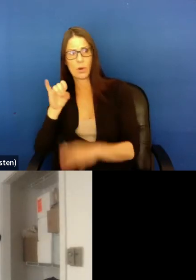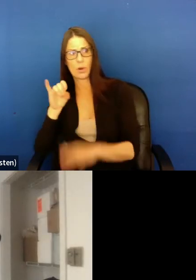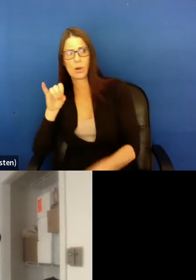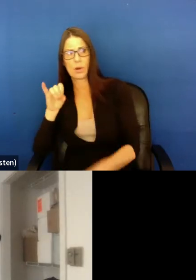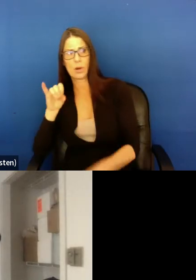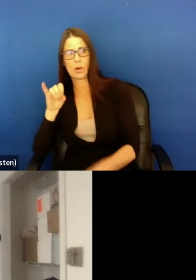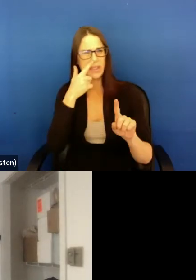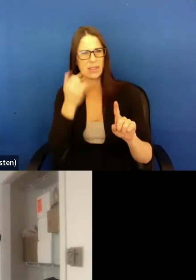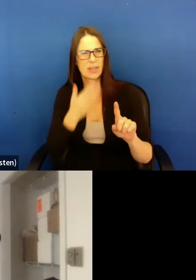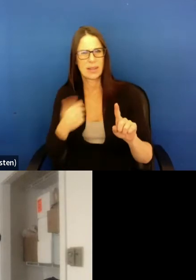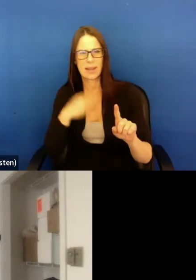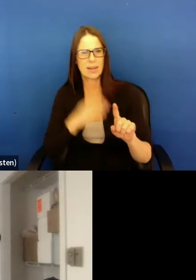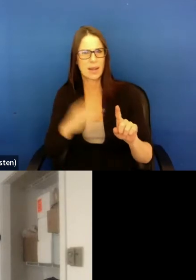about.